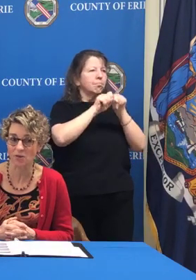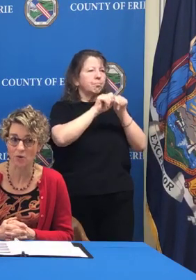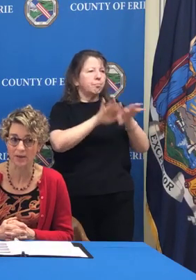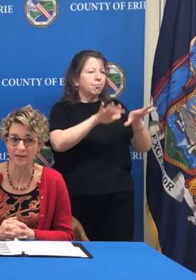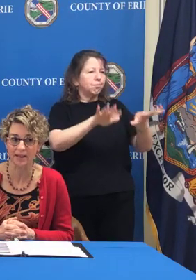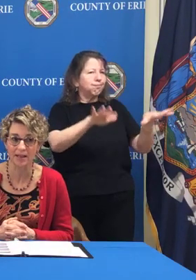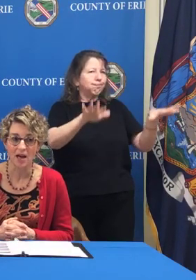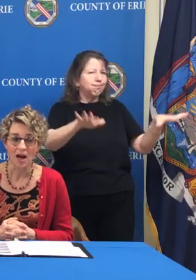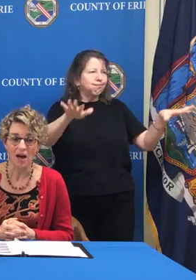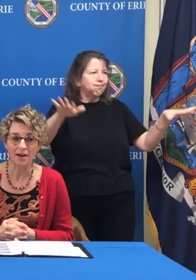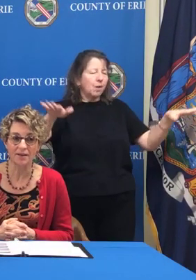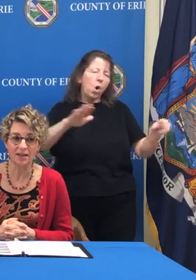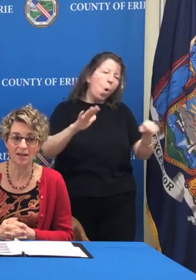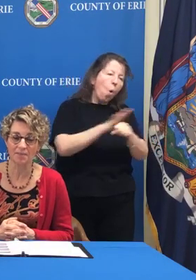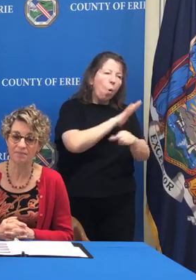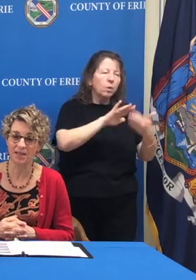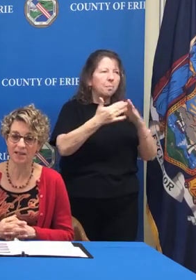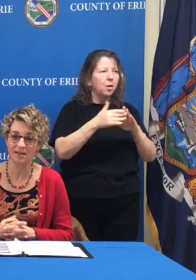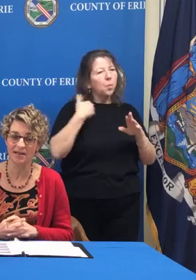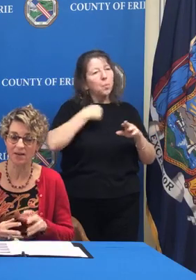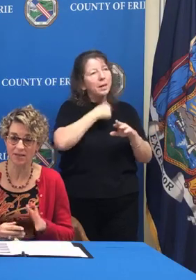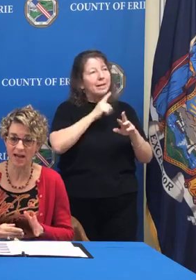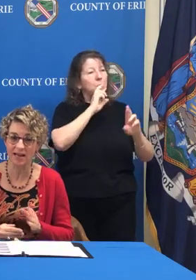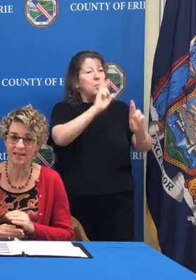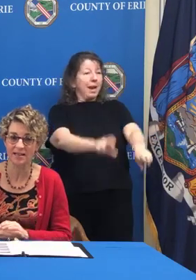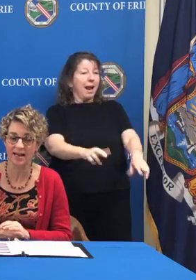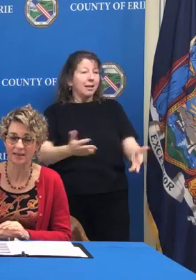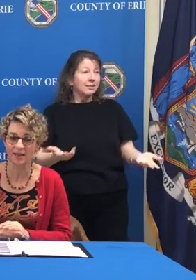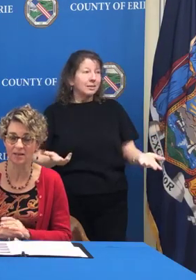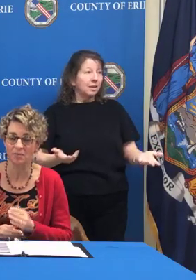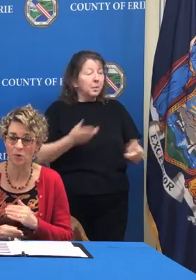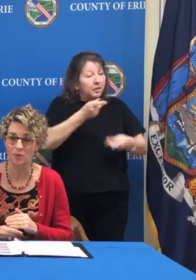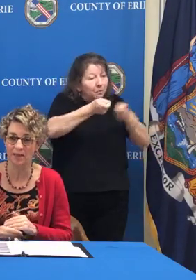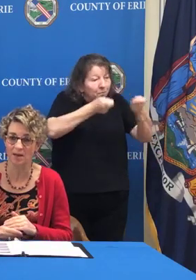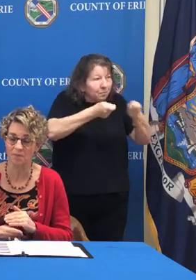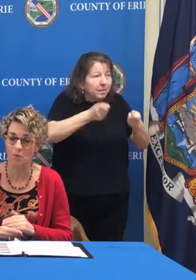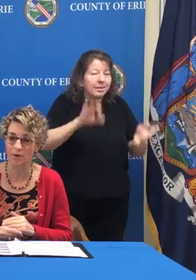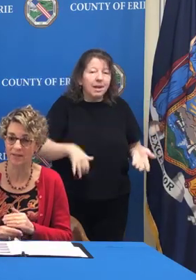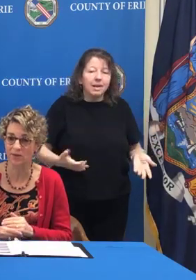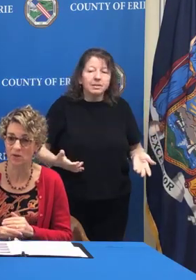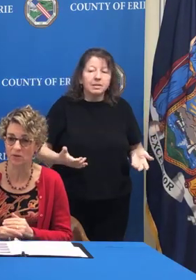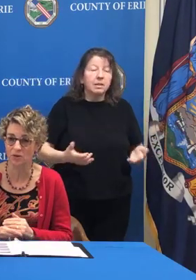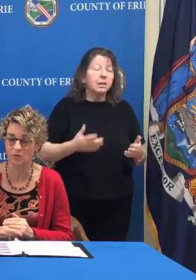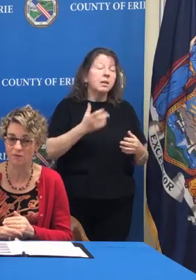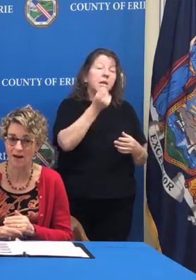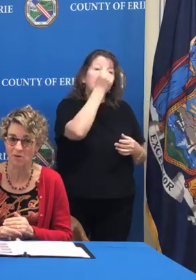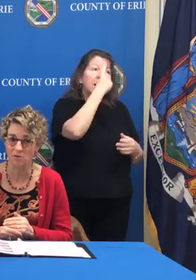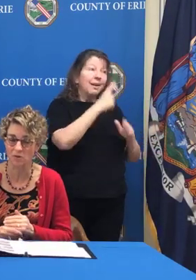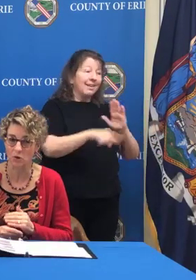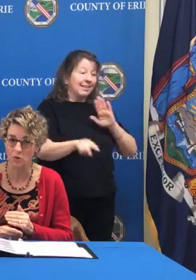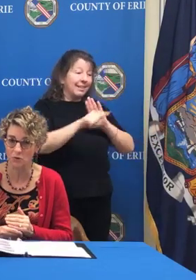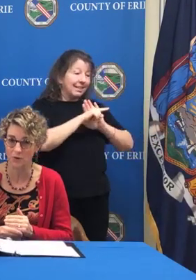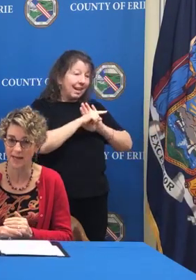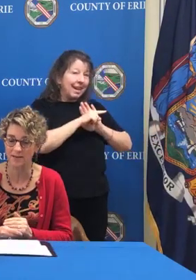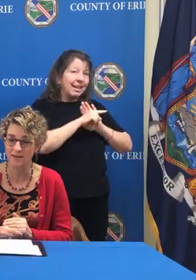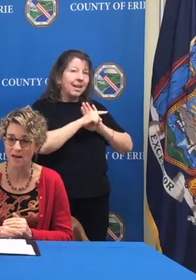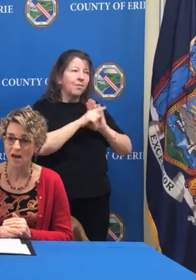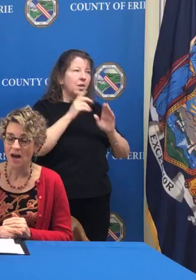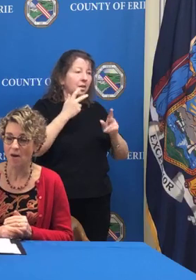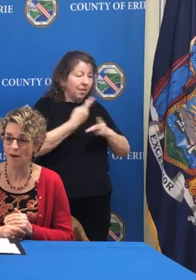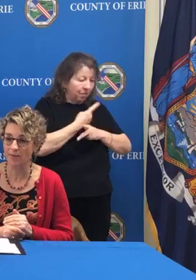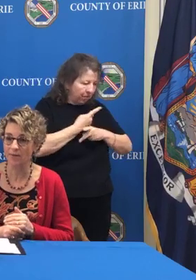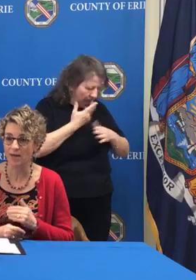act accordingly. The downside is that it will be more difficult to follow local